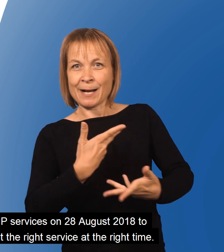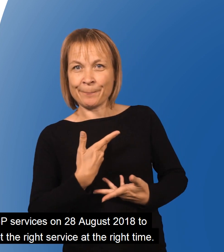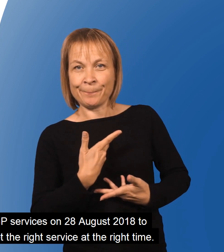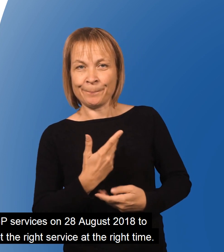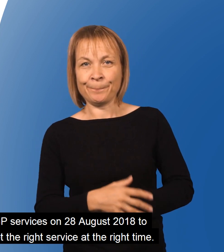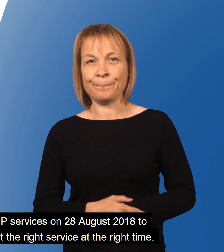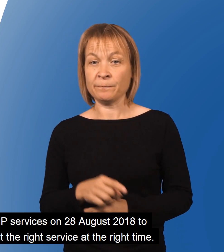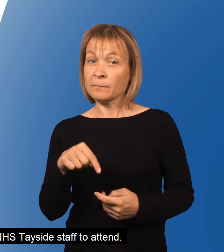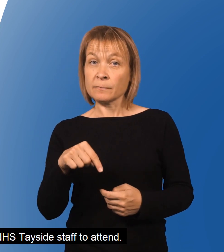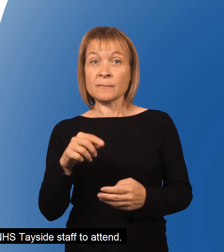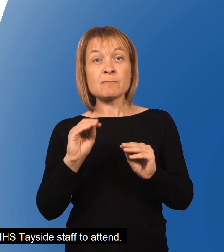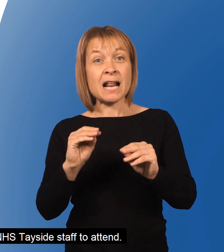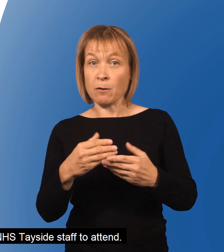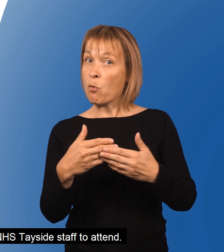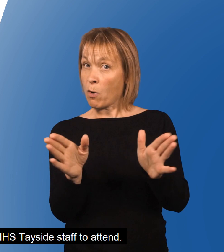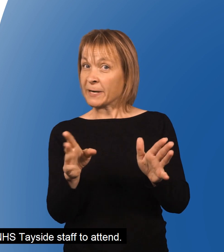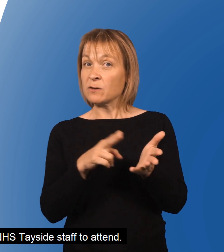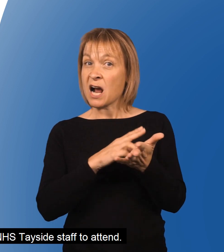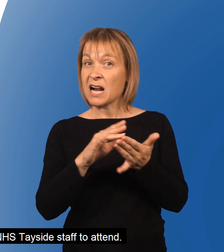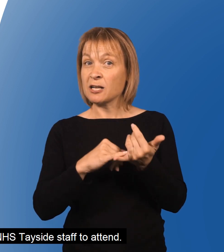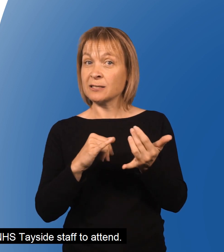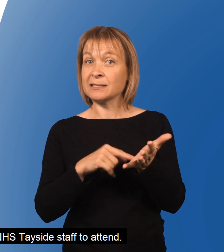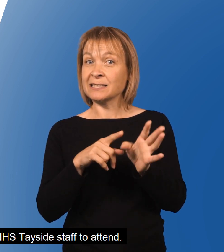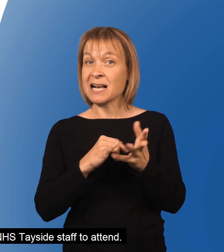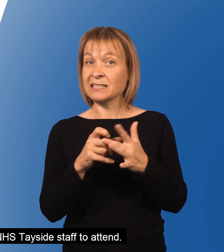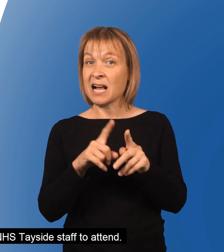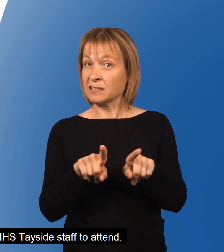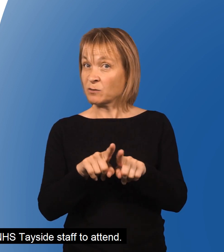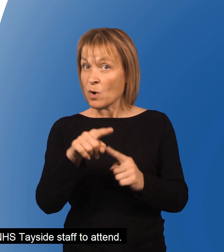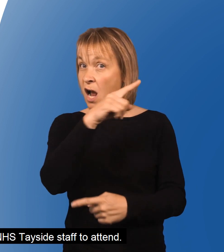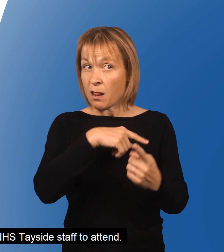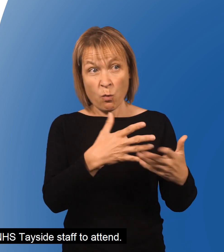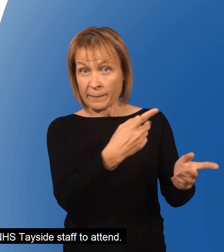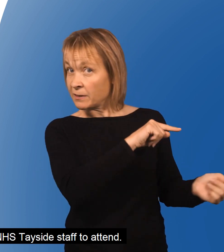This is also open to NHS Tayside staff to attend.